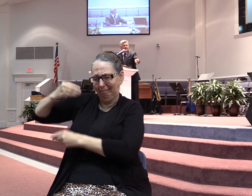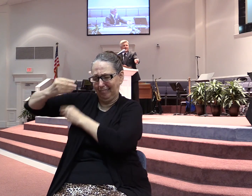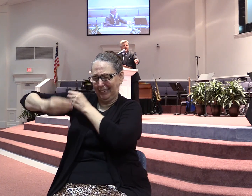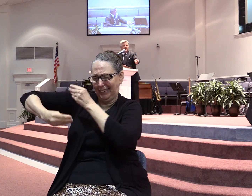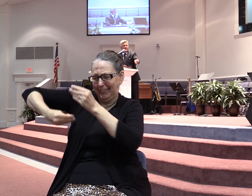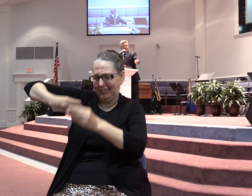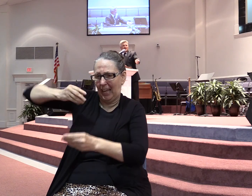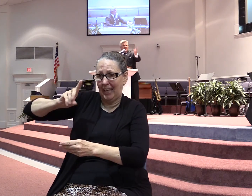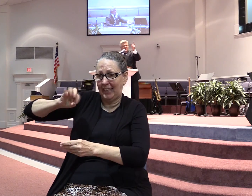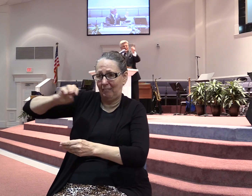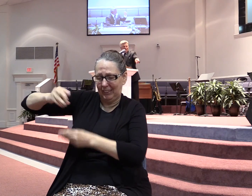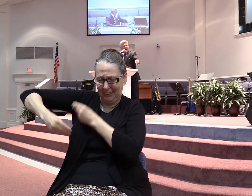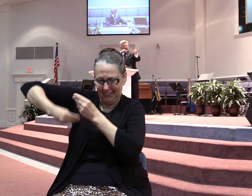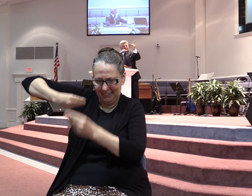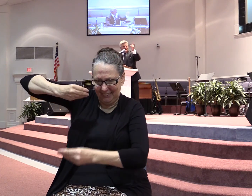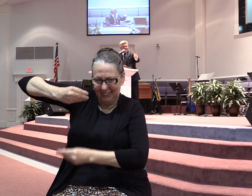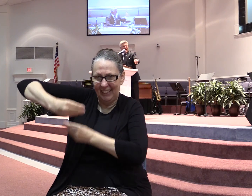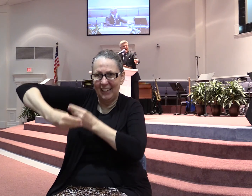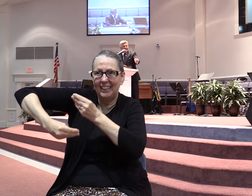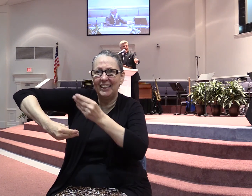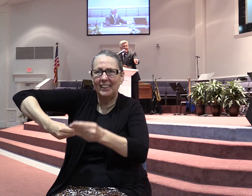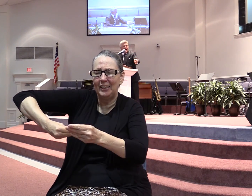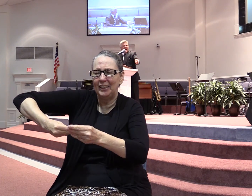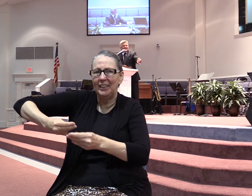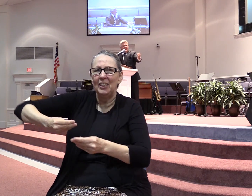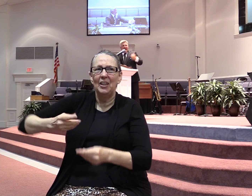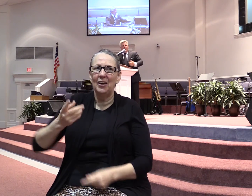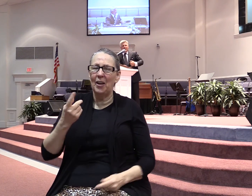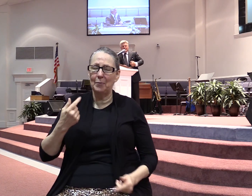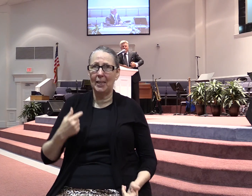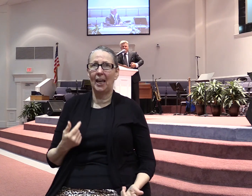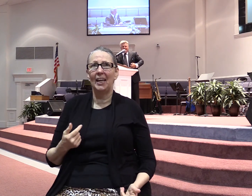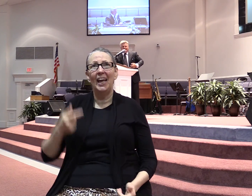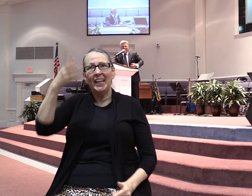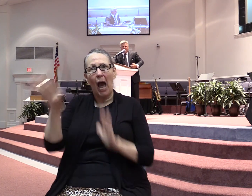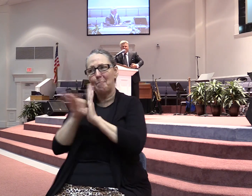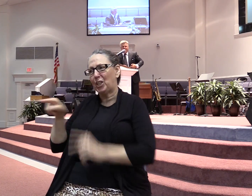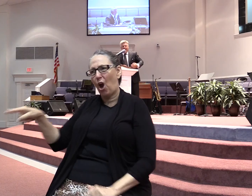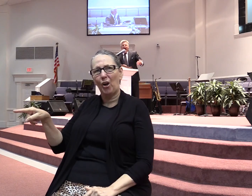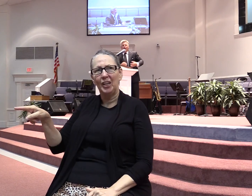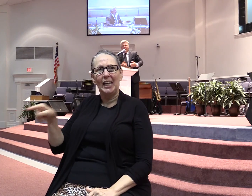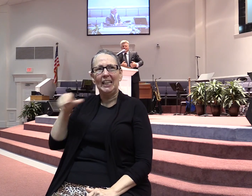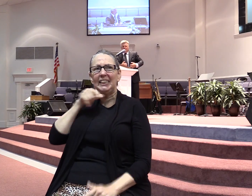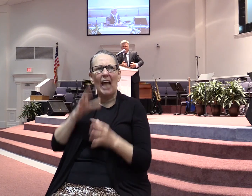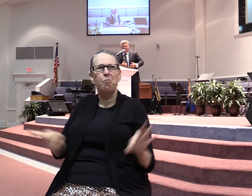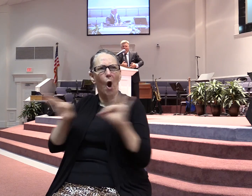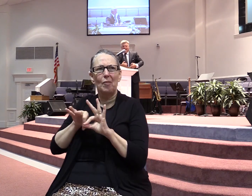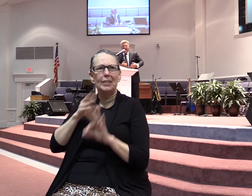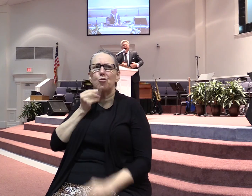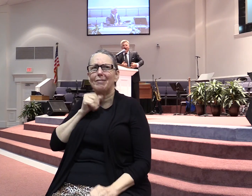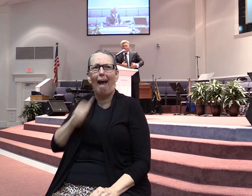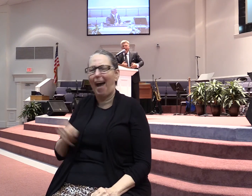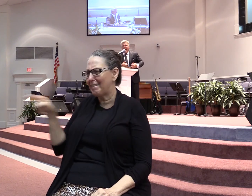woman from the dregs of society and said, I want you in myself. I want you a